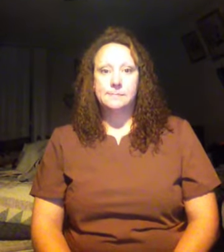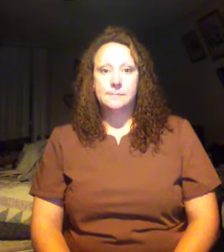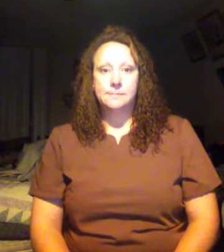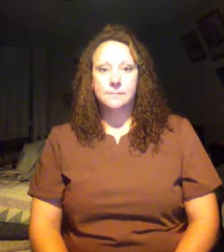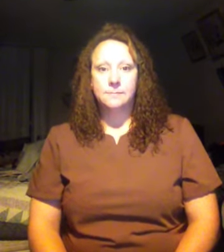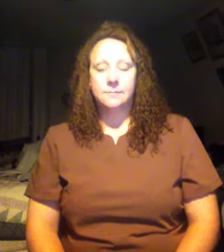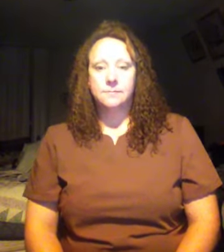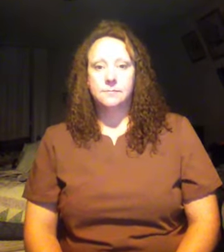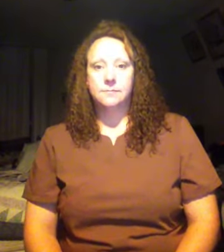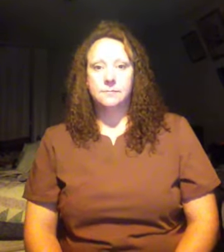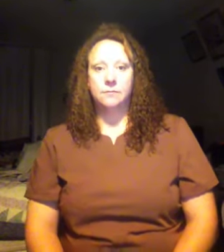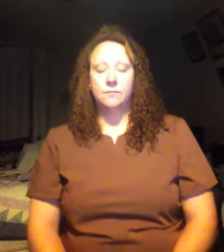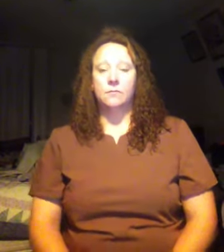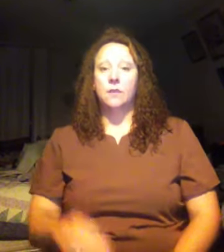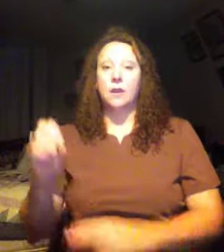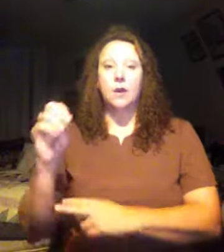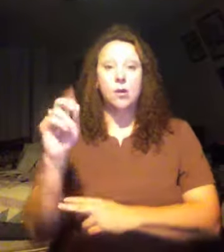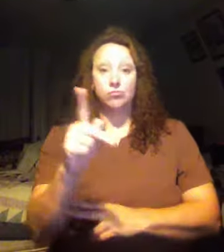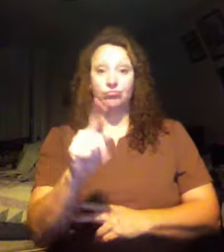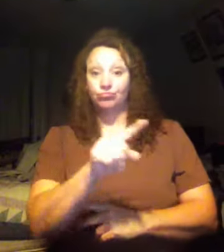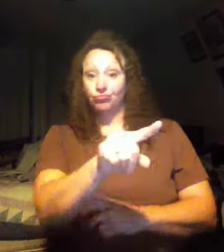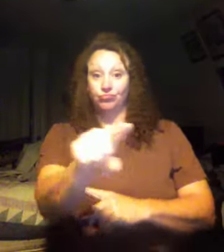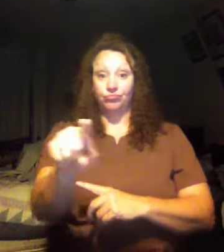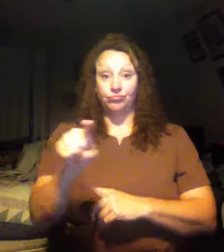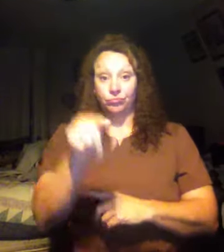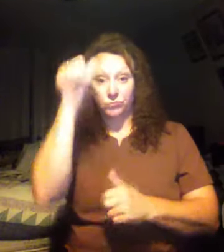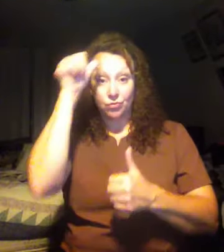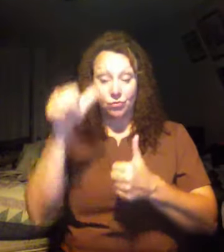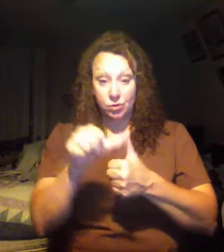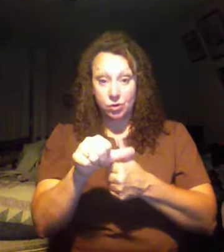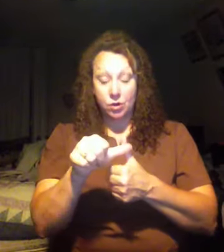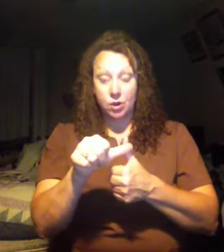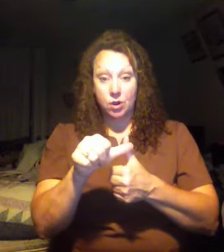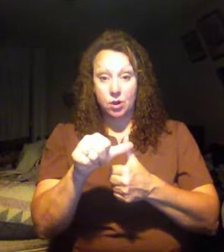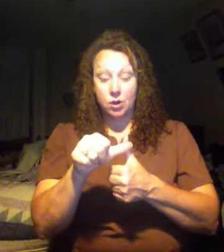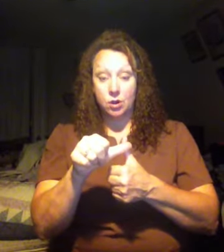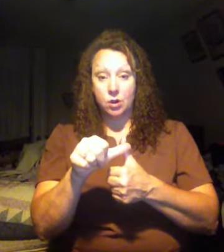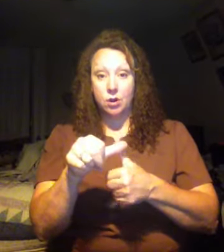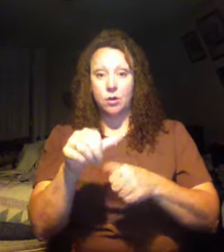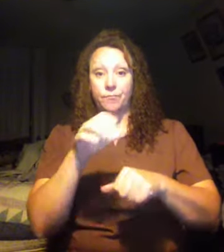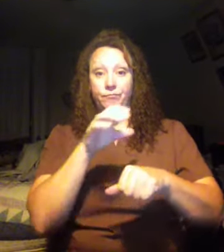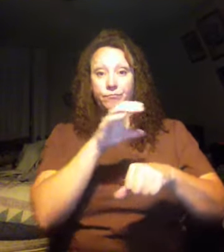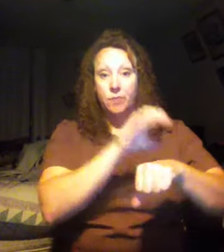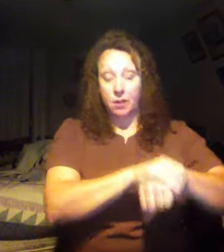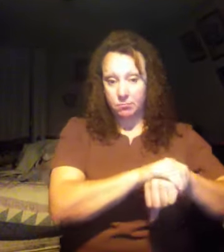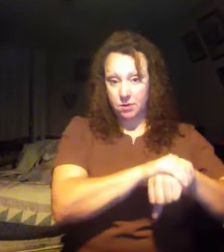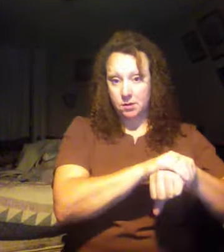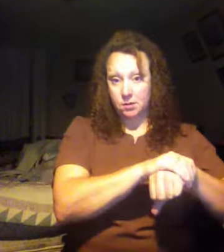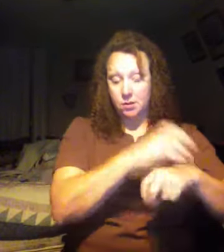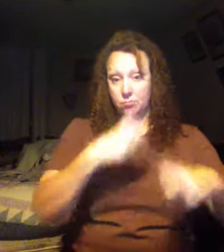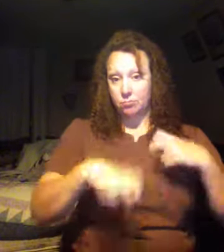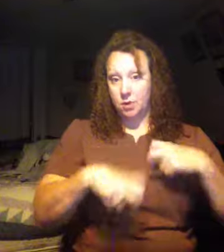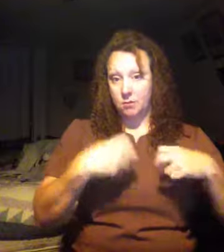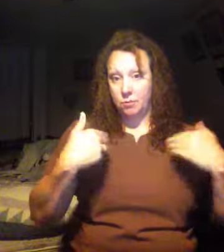Okay, does anyone remember a problem that Great Britain was having in the war? They had 2 major problems.